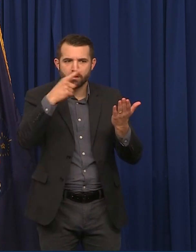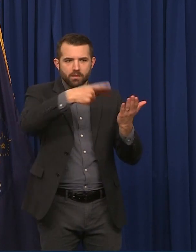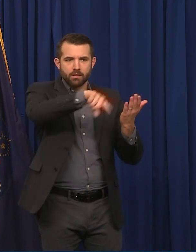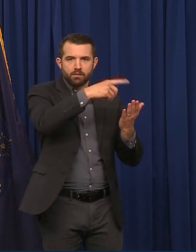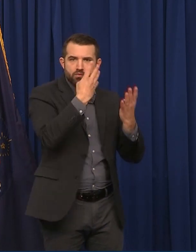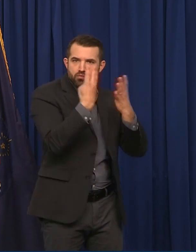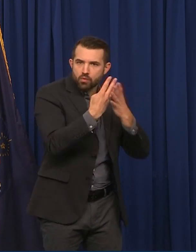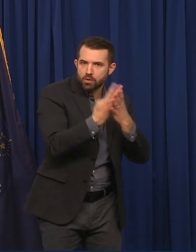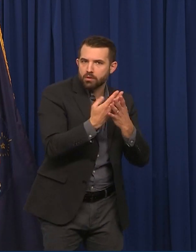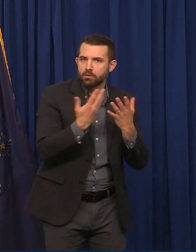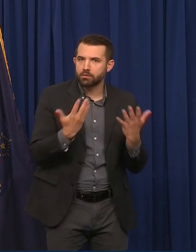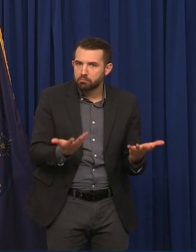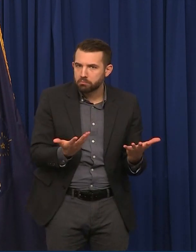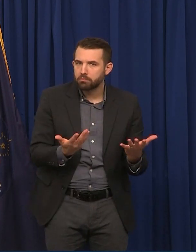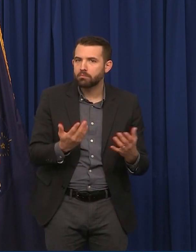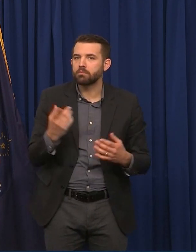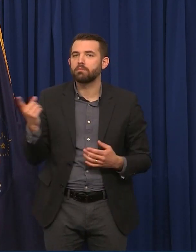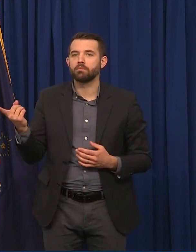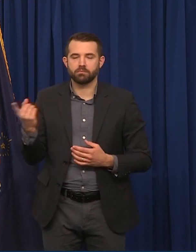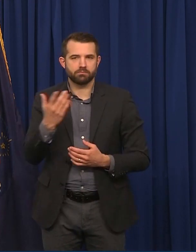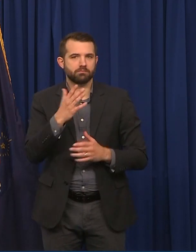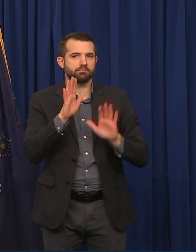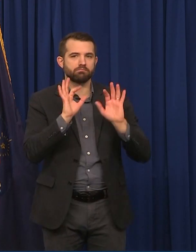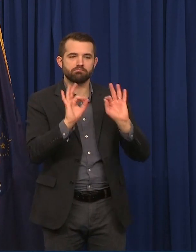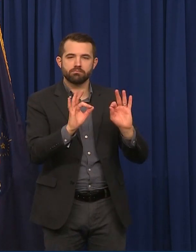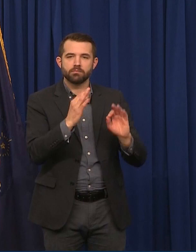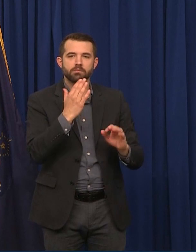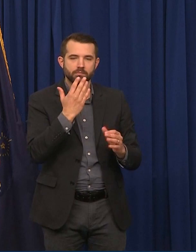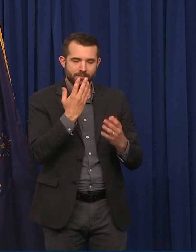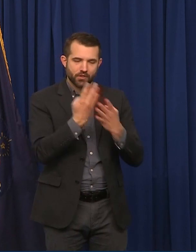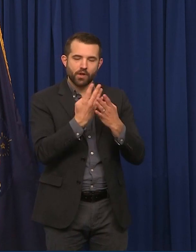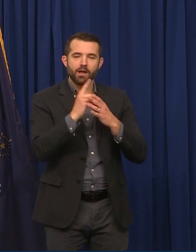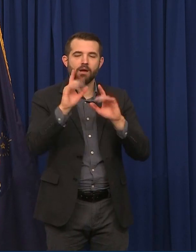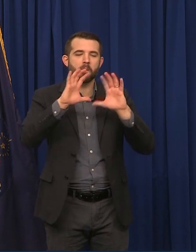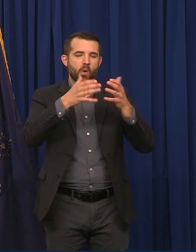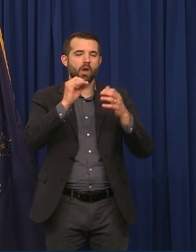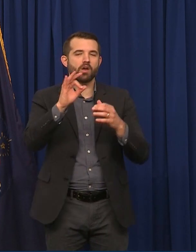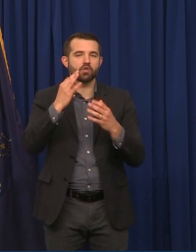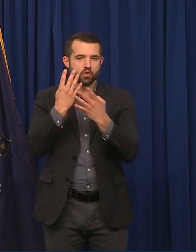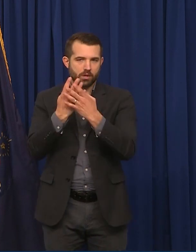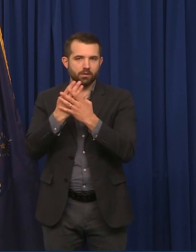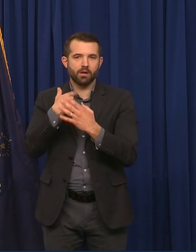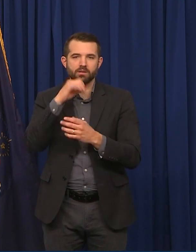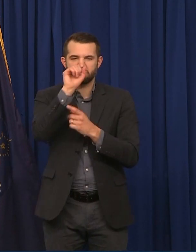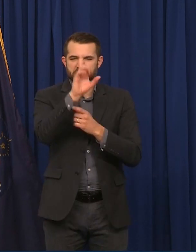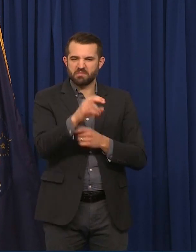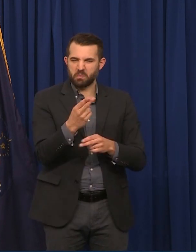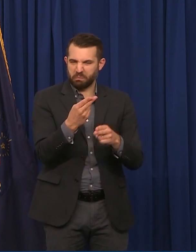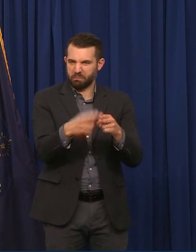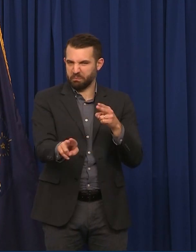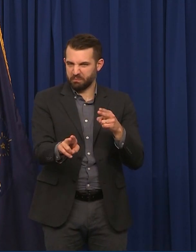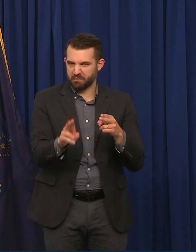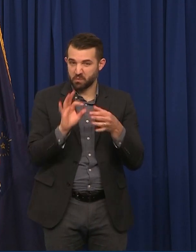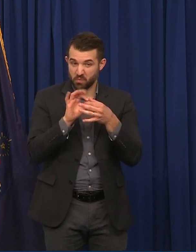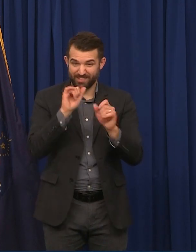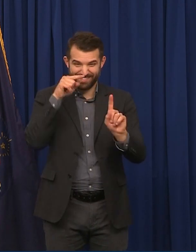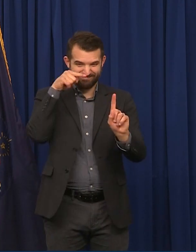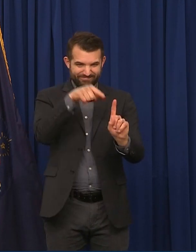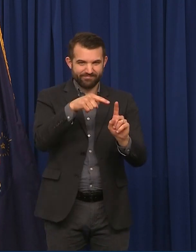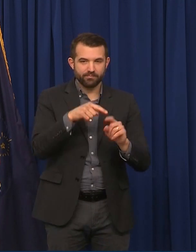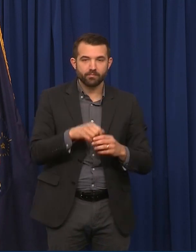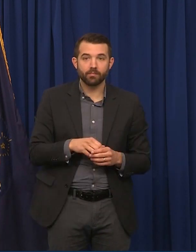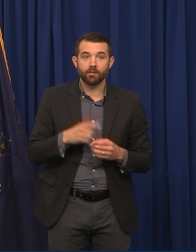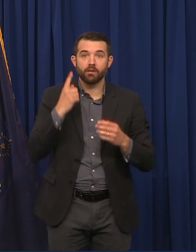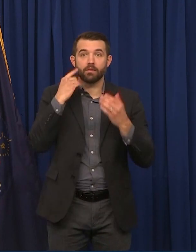what's going on at the Department of Corrections. And I can provide a quick snapshot, Ethan. Overall,